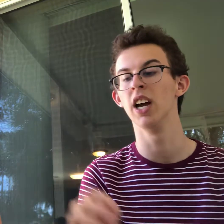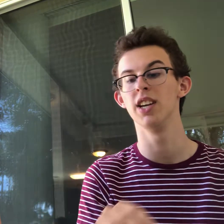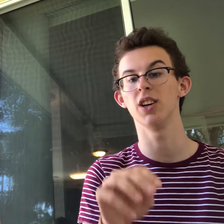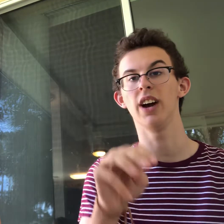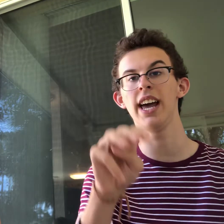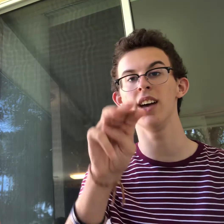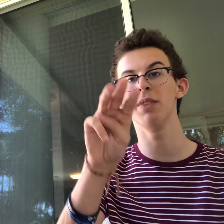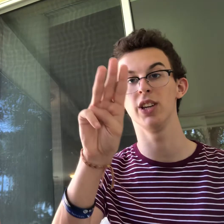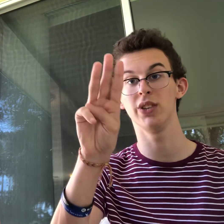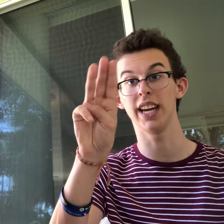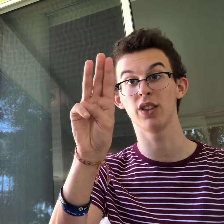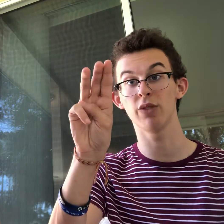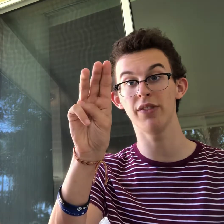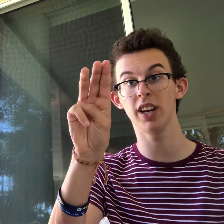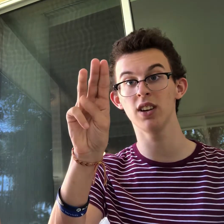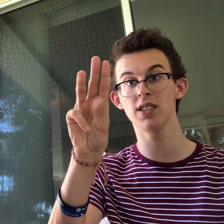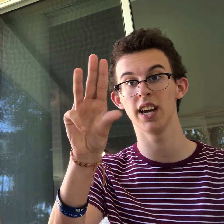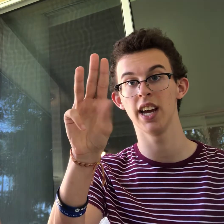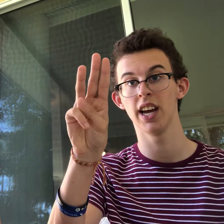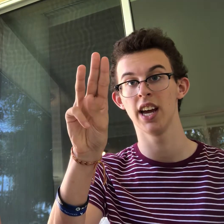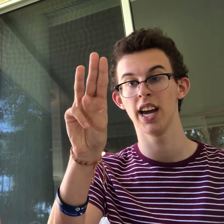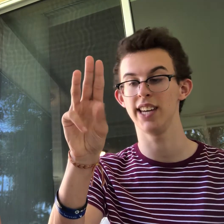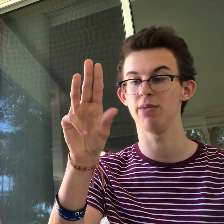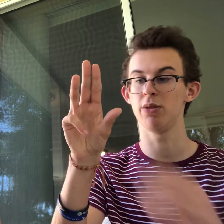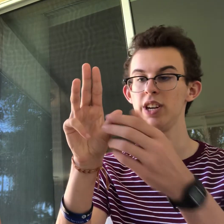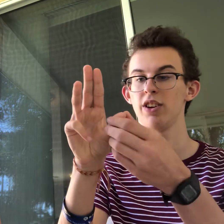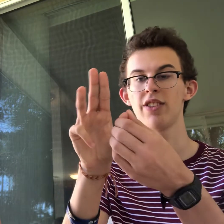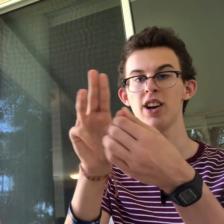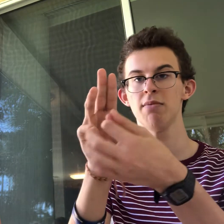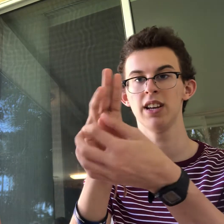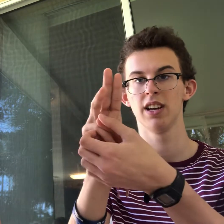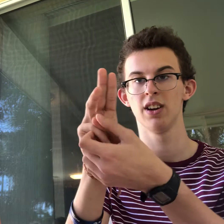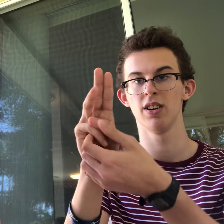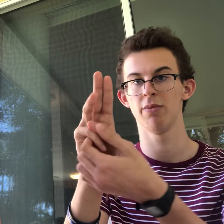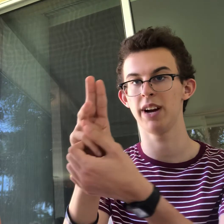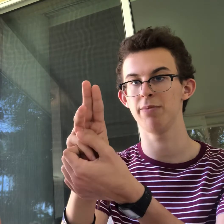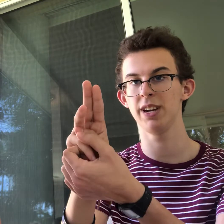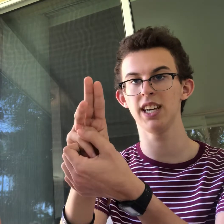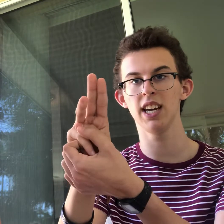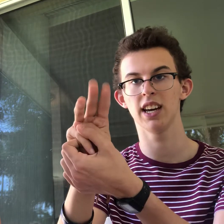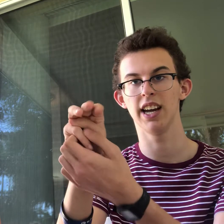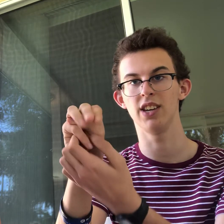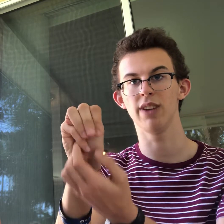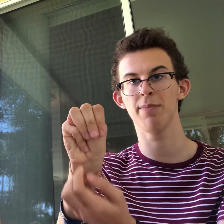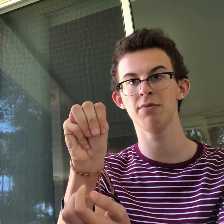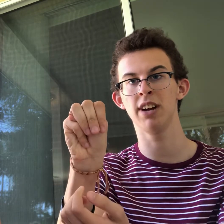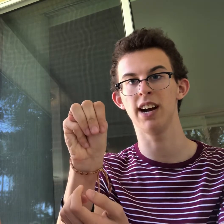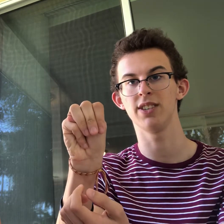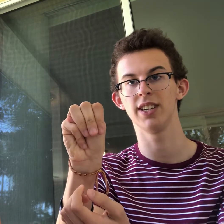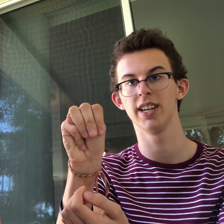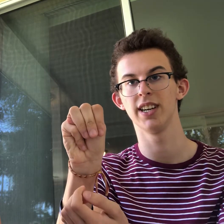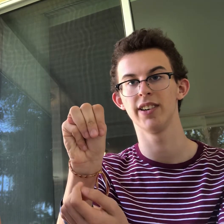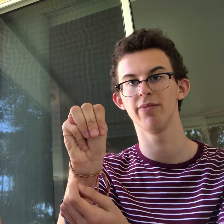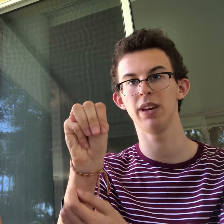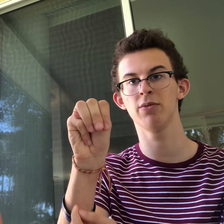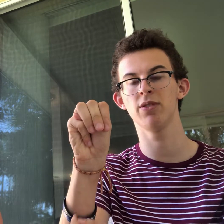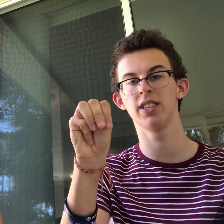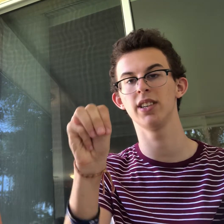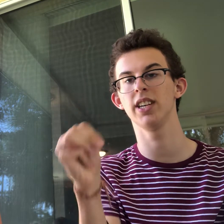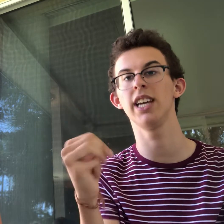So M, you take 3 fingers and you put your thumb by your pinky and you wrap them around. People, to increase